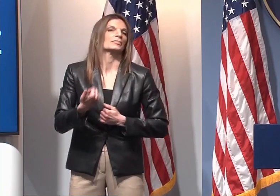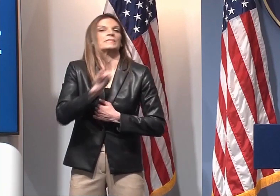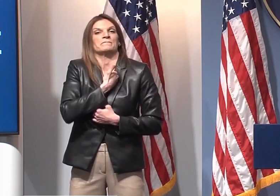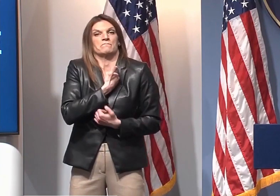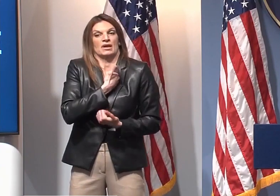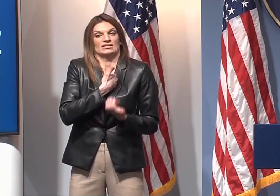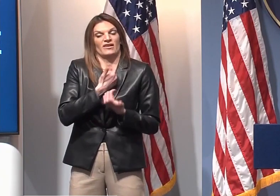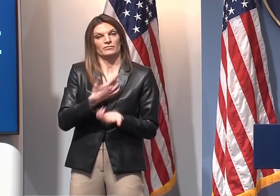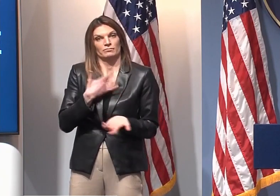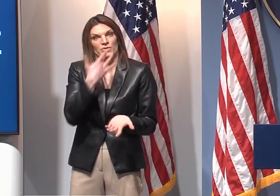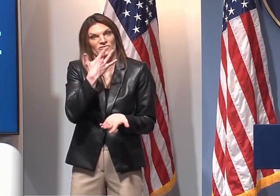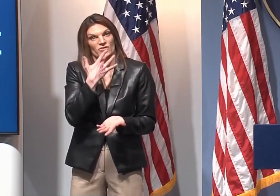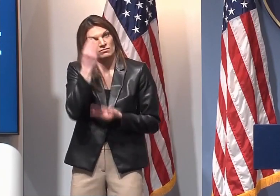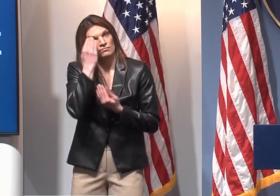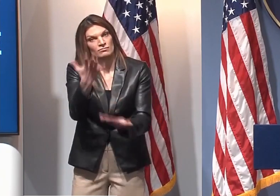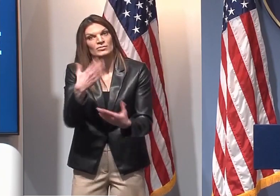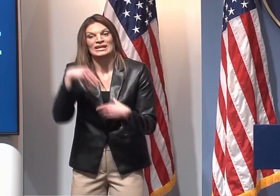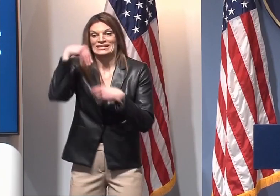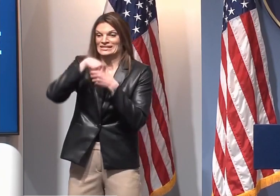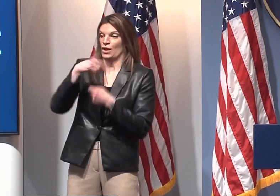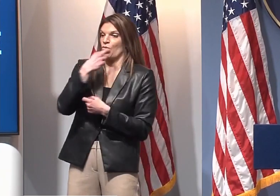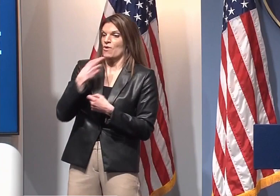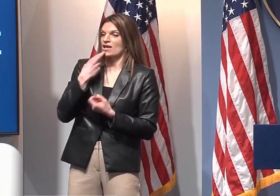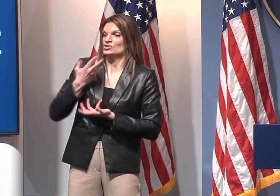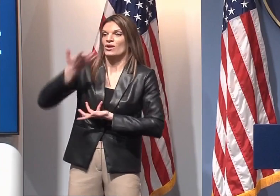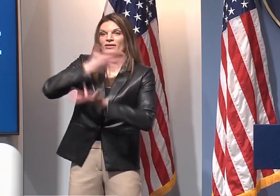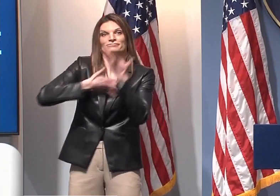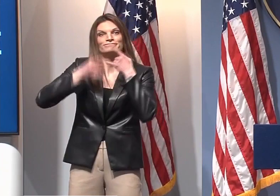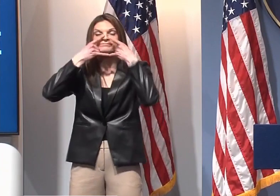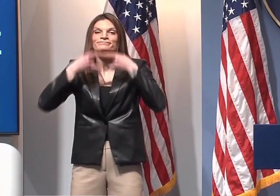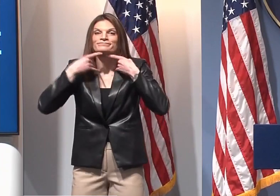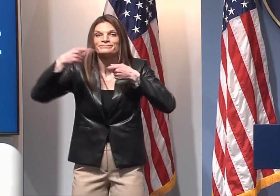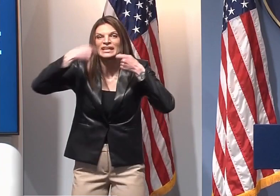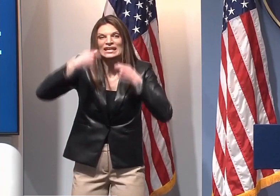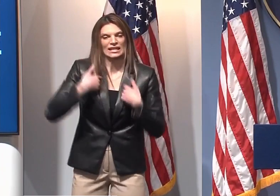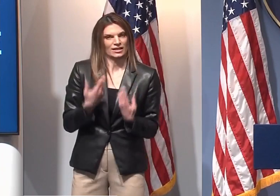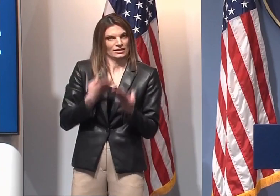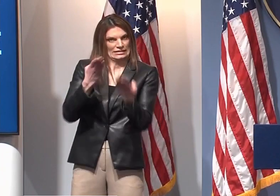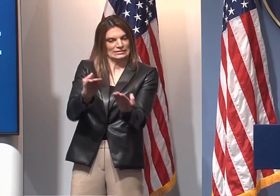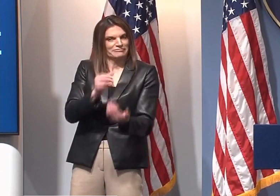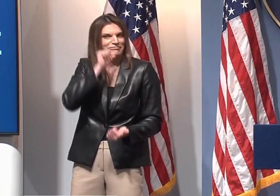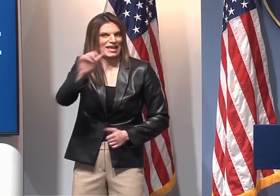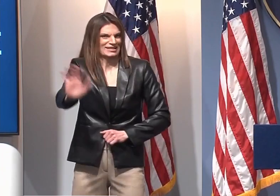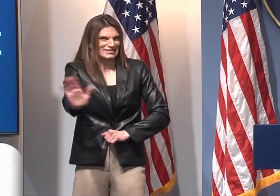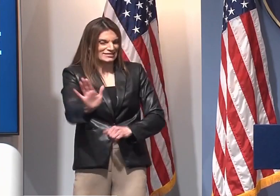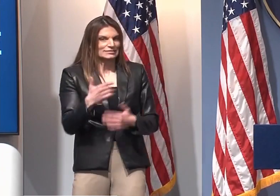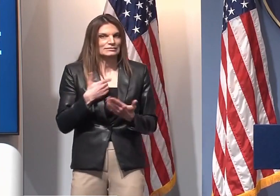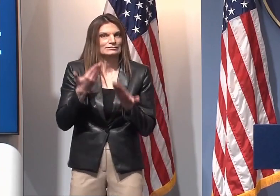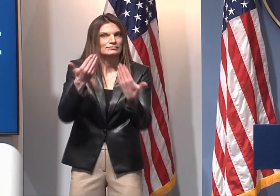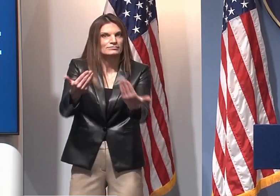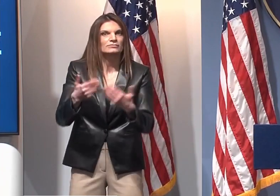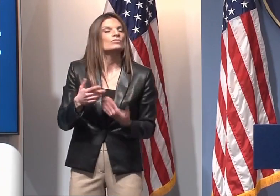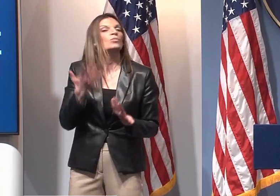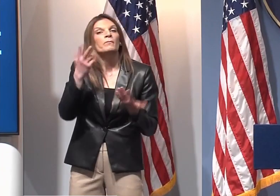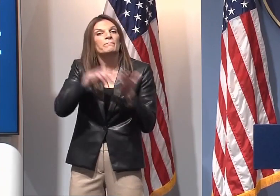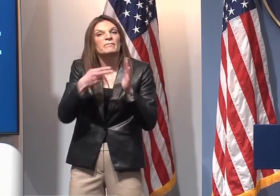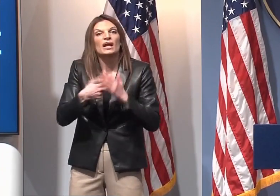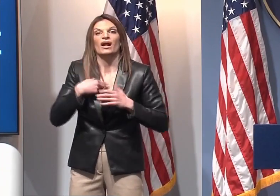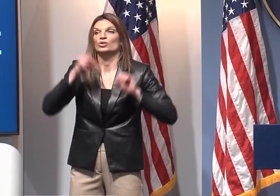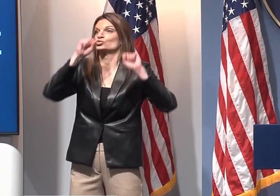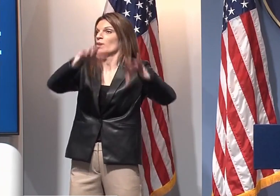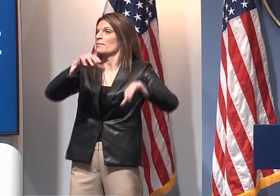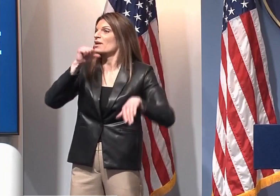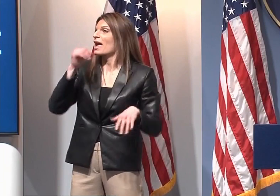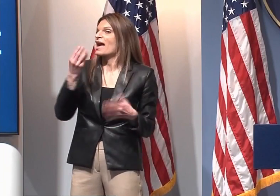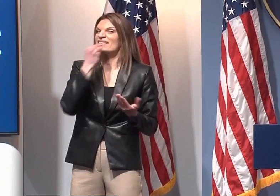personal recommendation is don't eat inside of a restaurant. You know, give your favorite restaurant your business. Sit in the